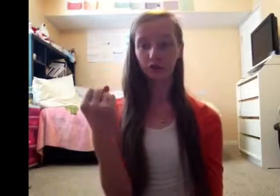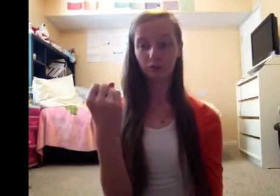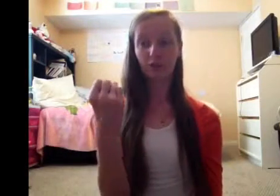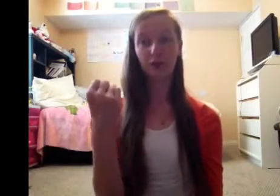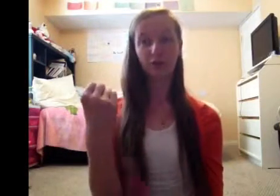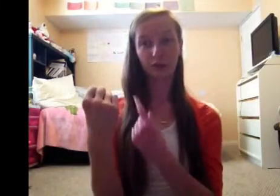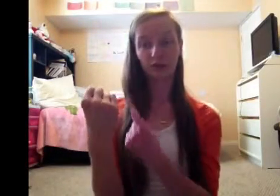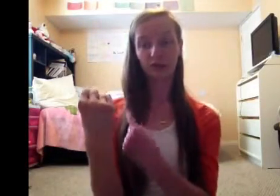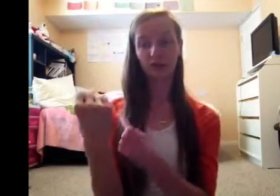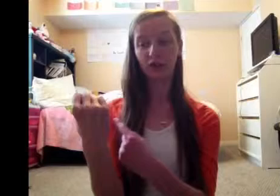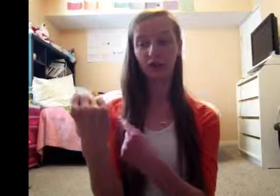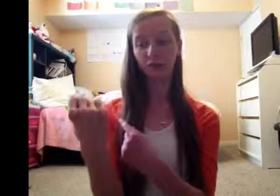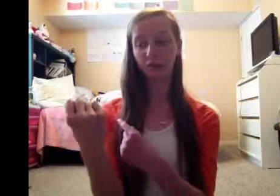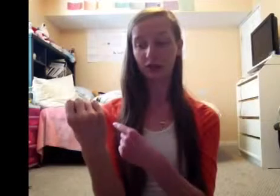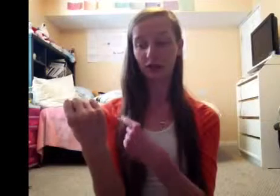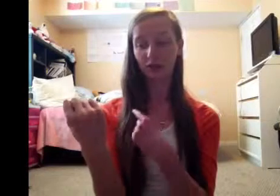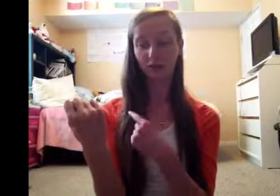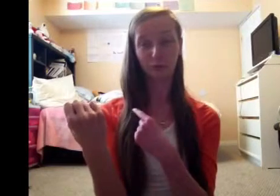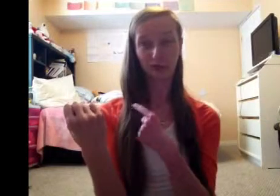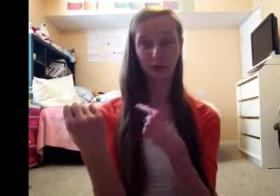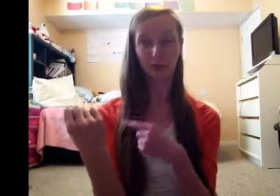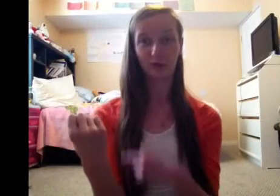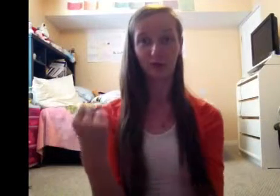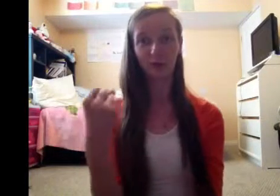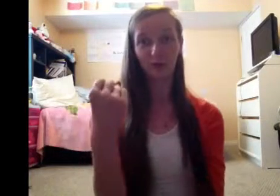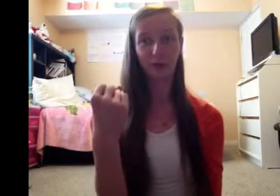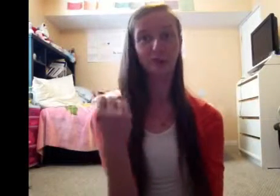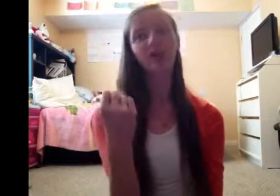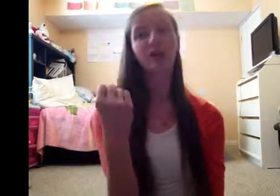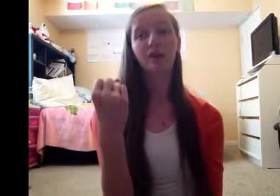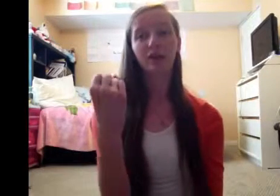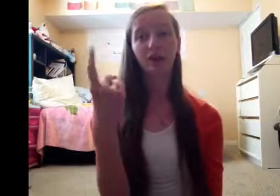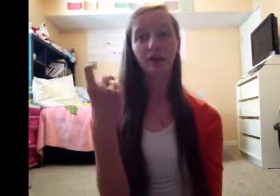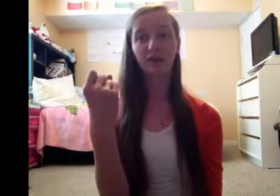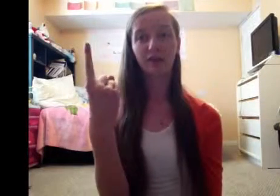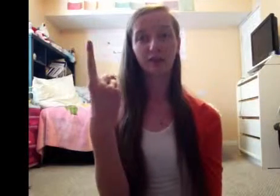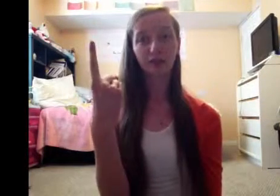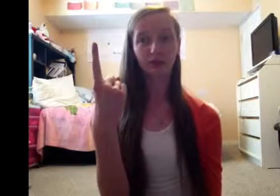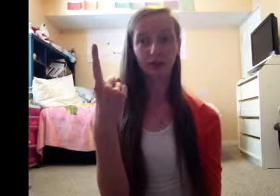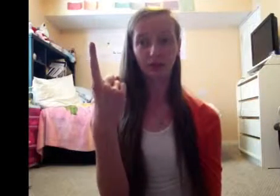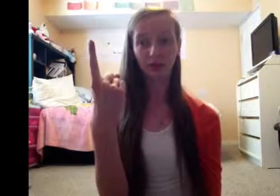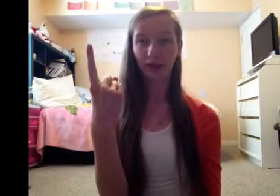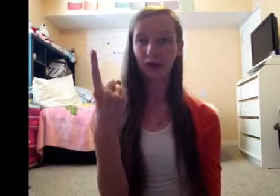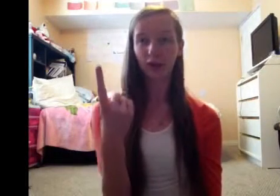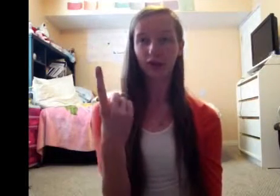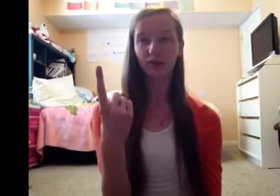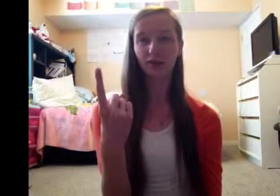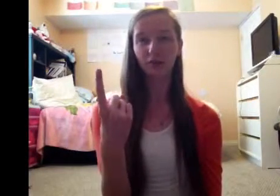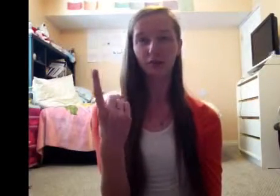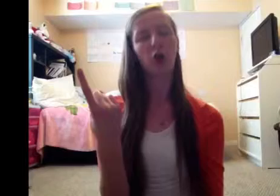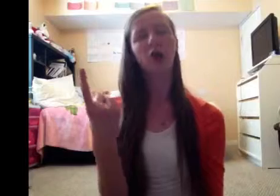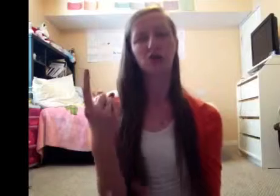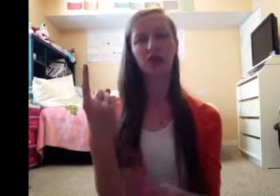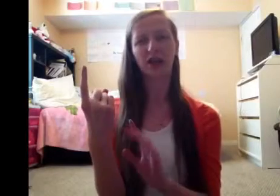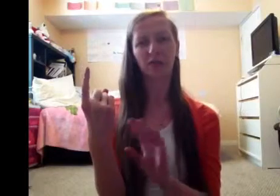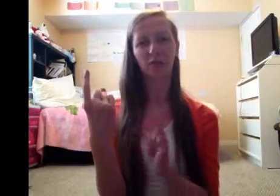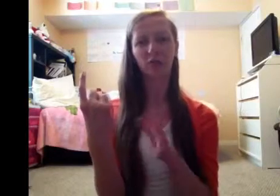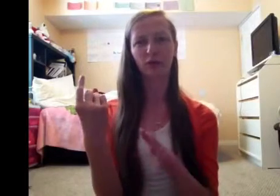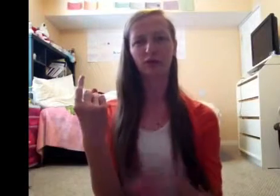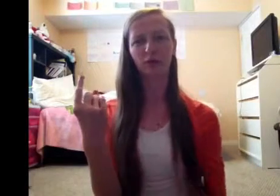to have your fist facing you. It gets really specific. So 11, kind of flick it twice. For all these, you kind of twist them or